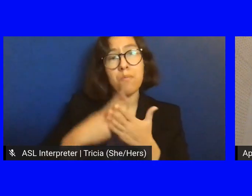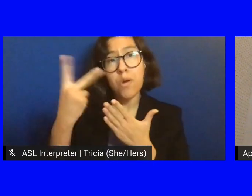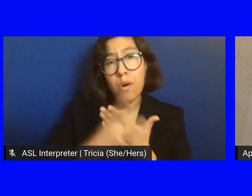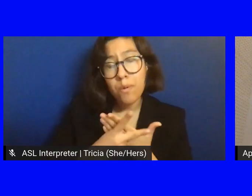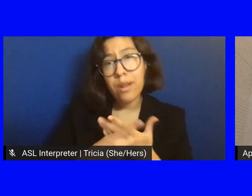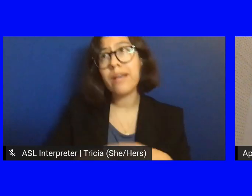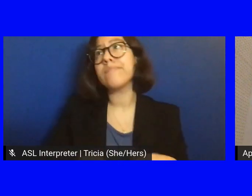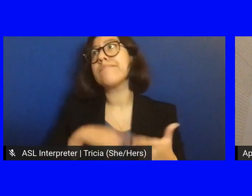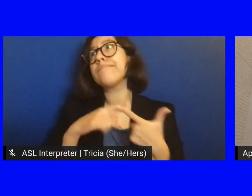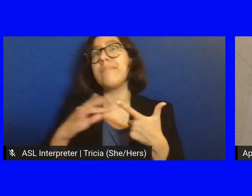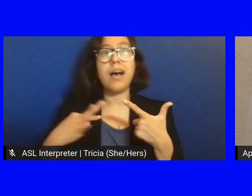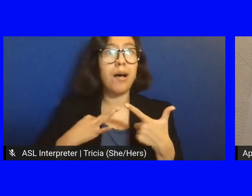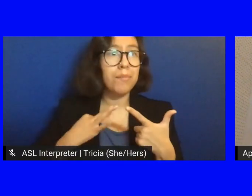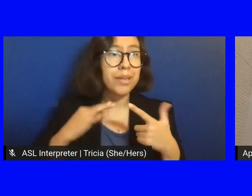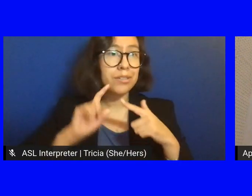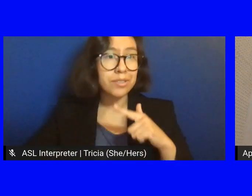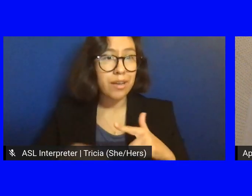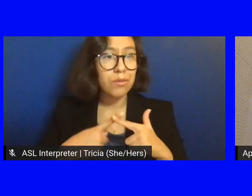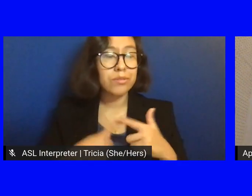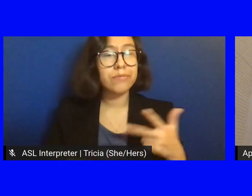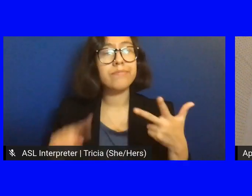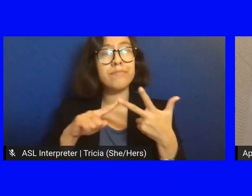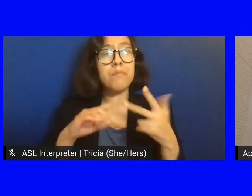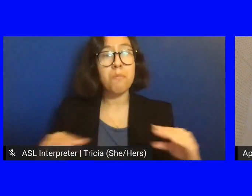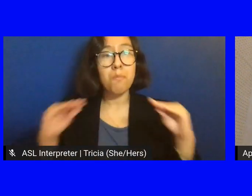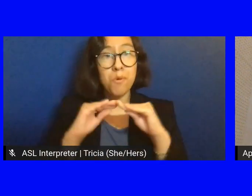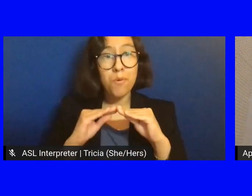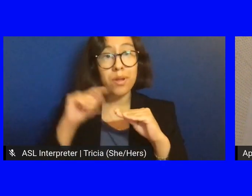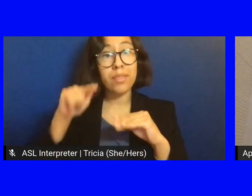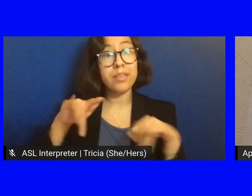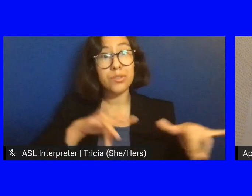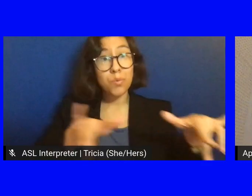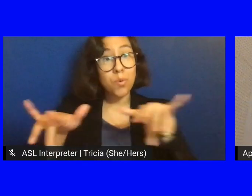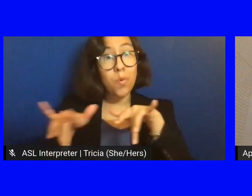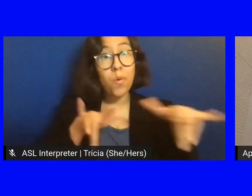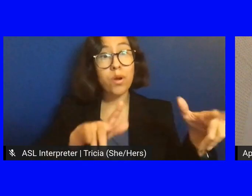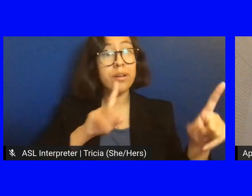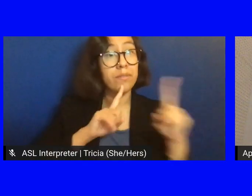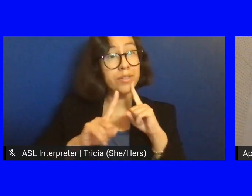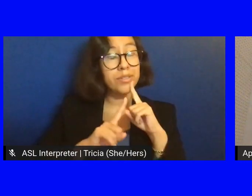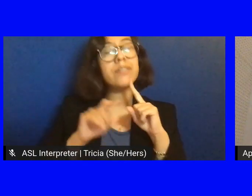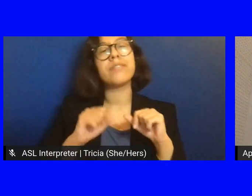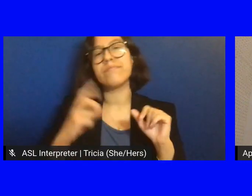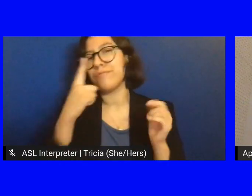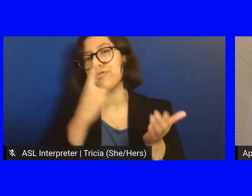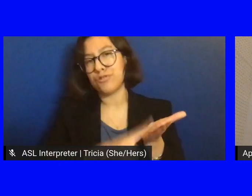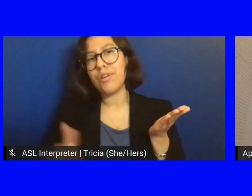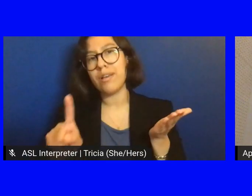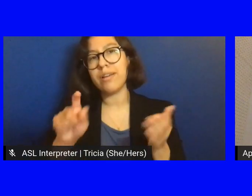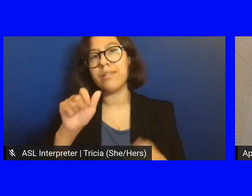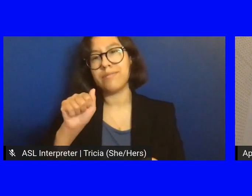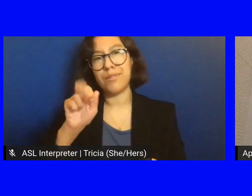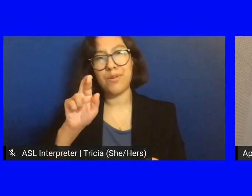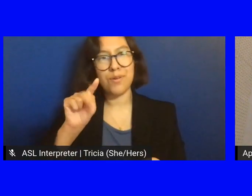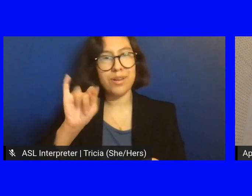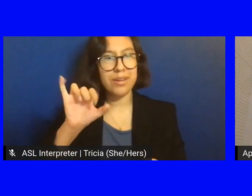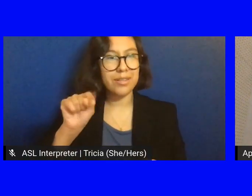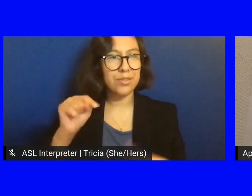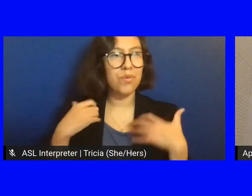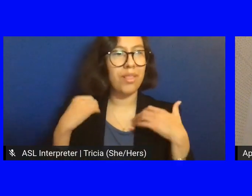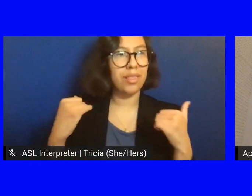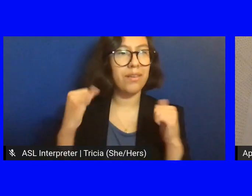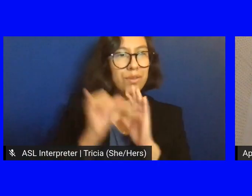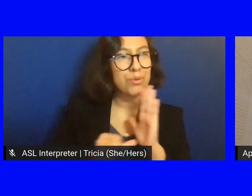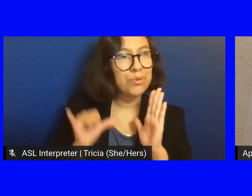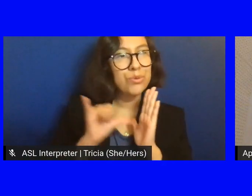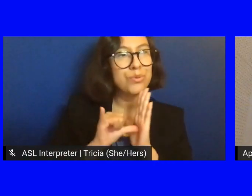application cycles, and more. A recording of today's conversation will stay available and on the Artist Relief YouTube channel.